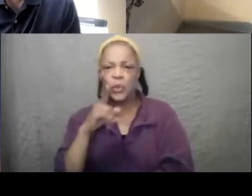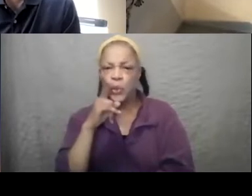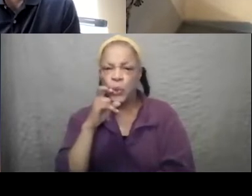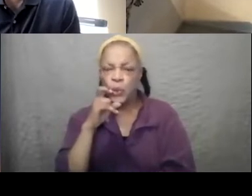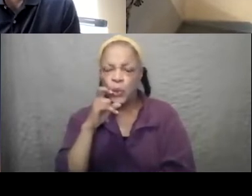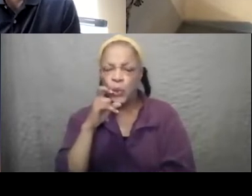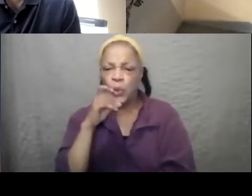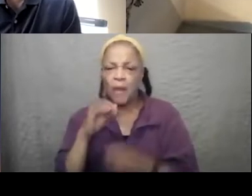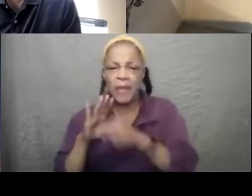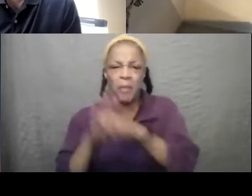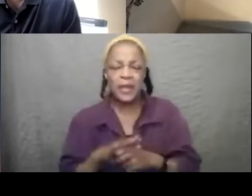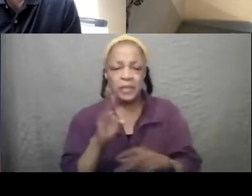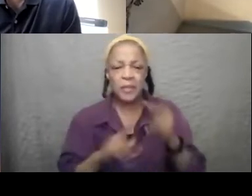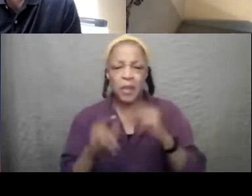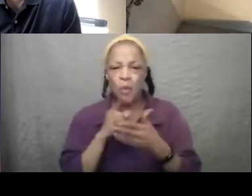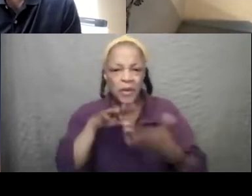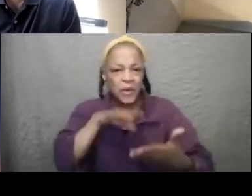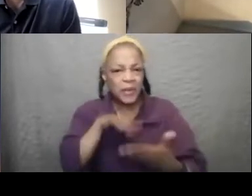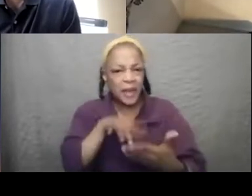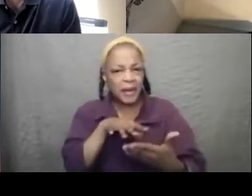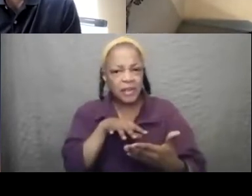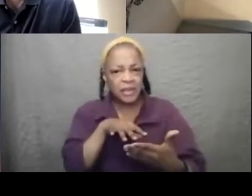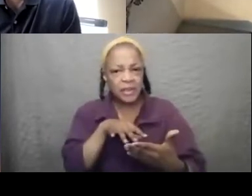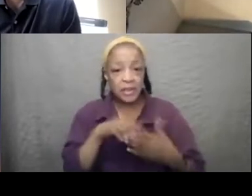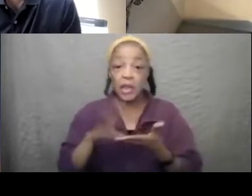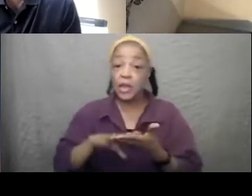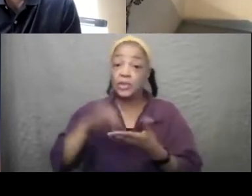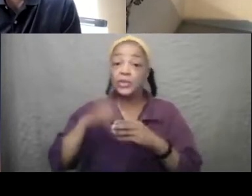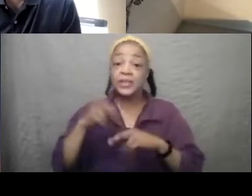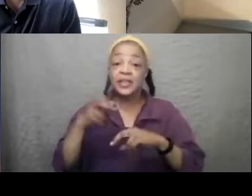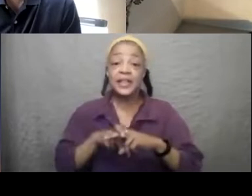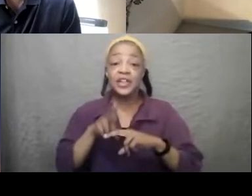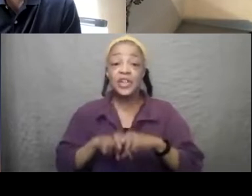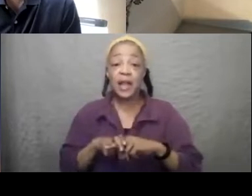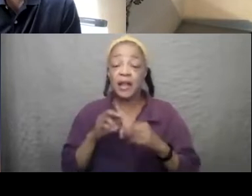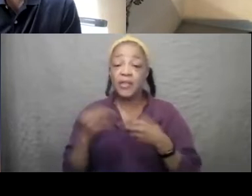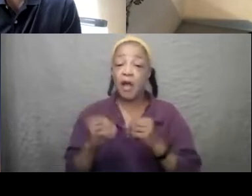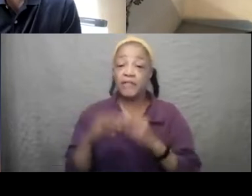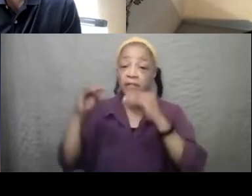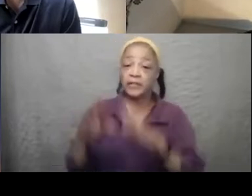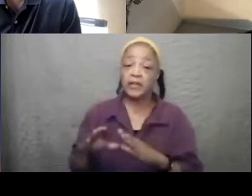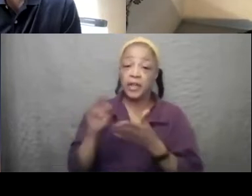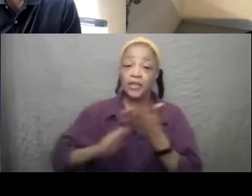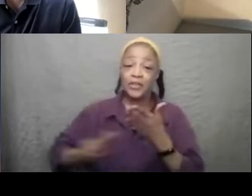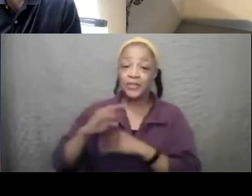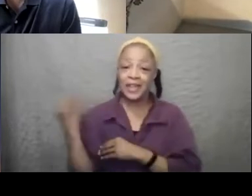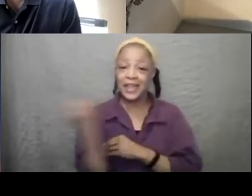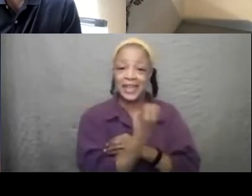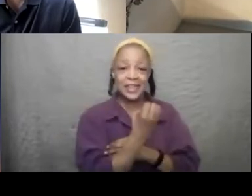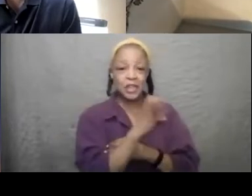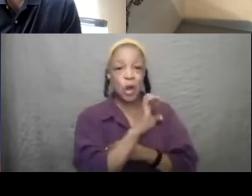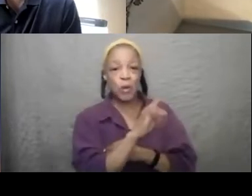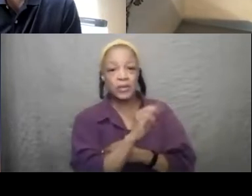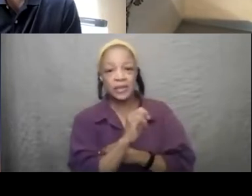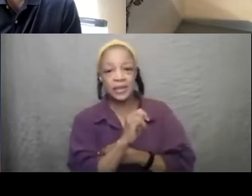pedagogy? A student is seated in a chair in an office of an instructor at a university on the East Coast. The instructor